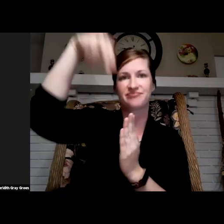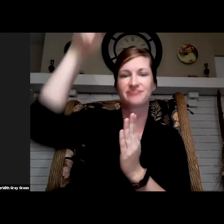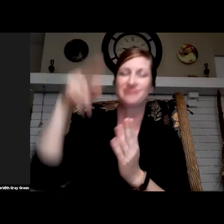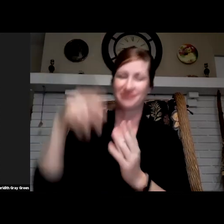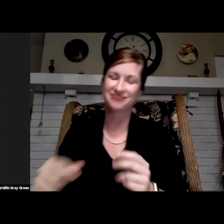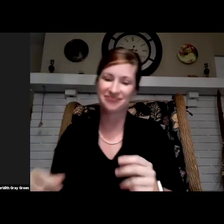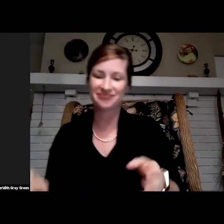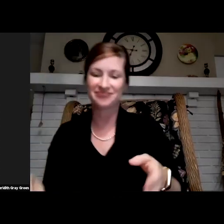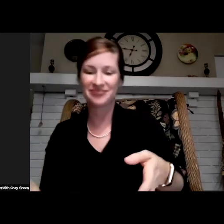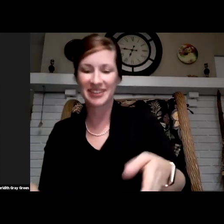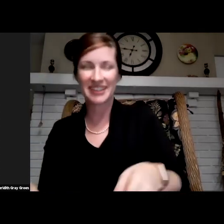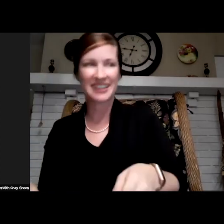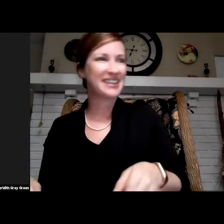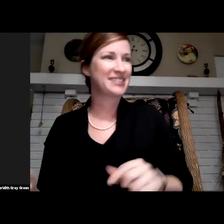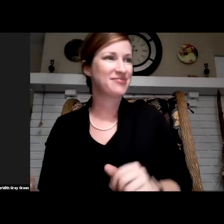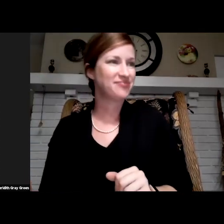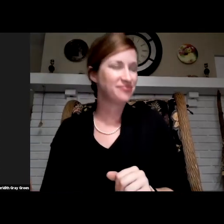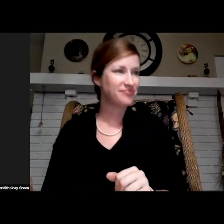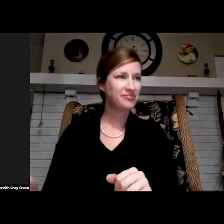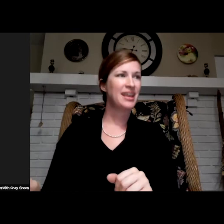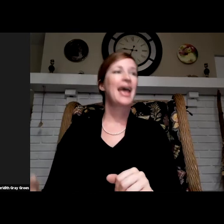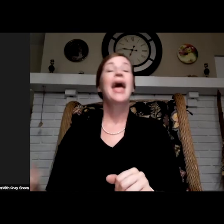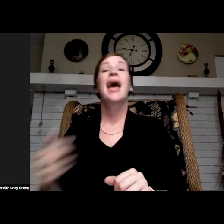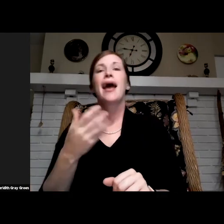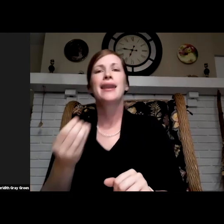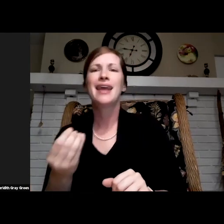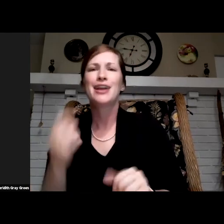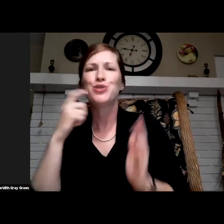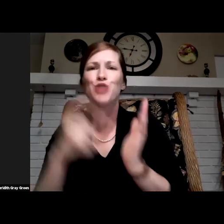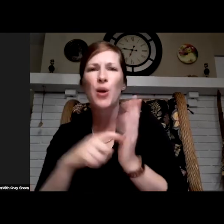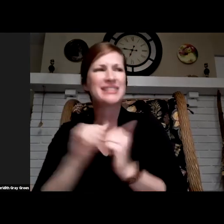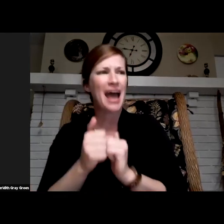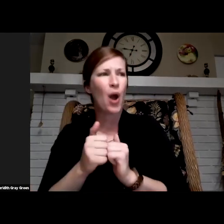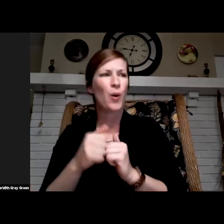technique, actually, that it's painted upwards.